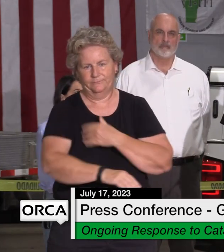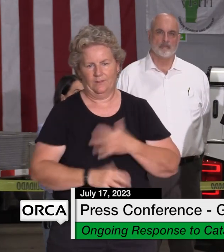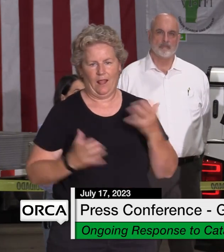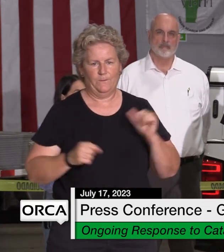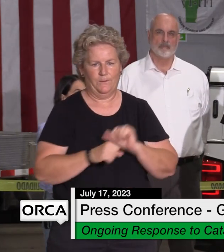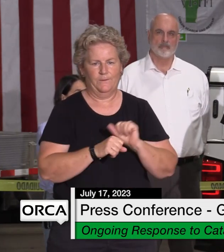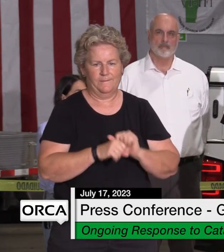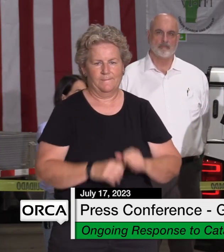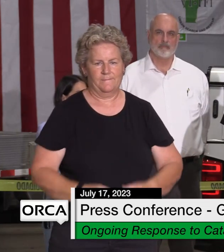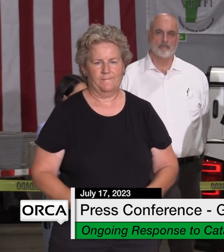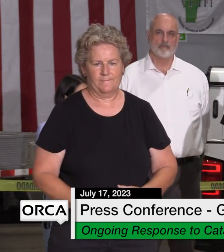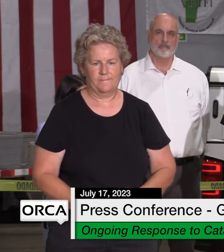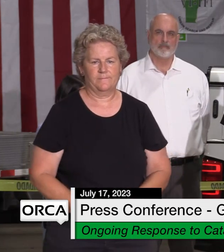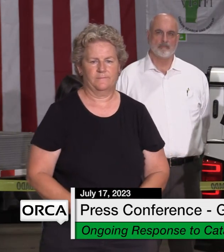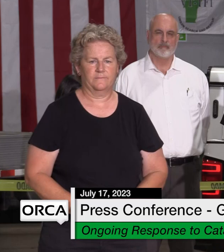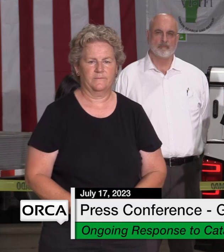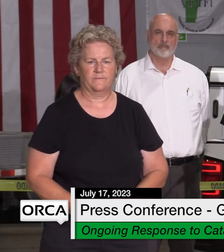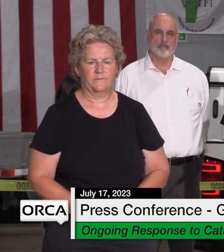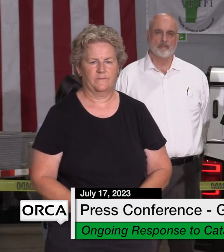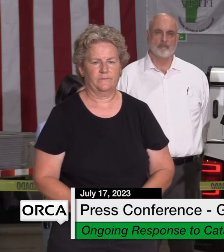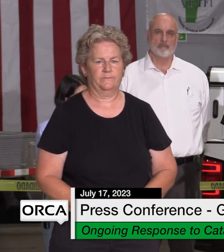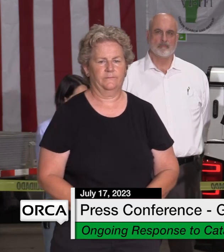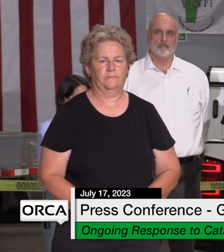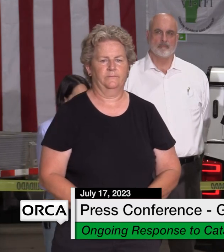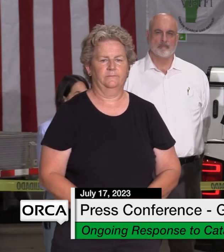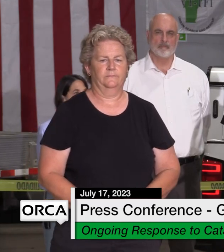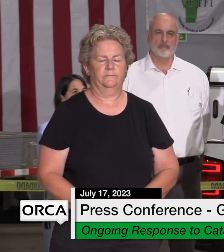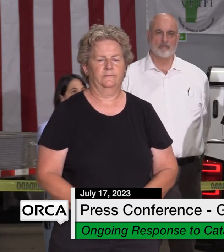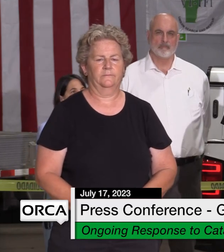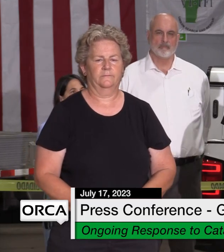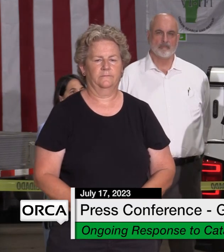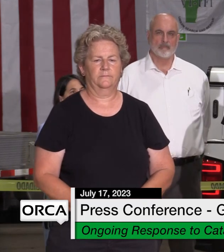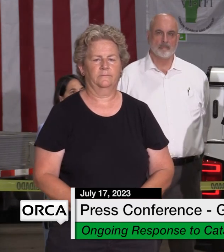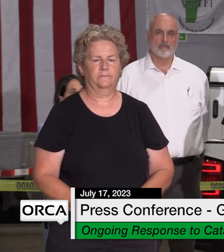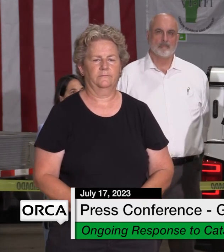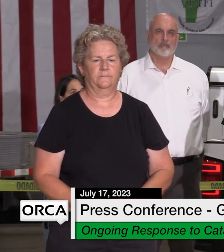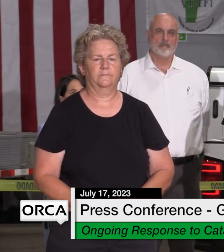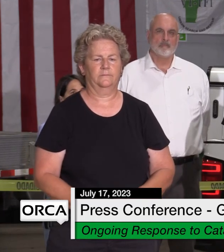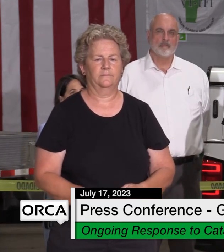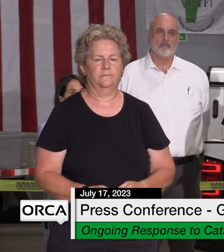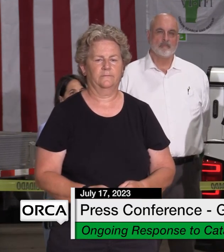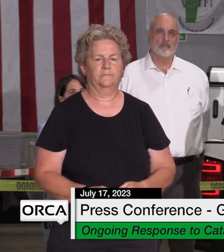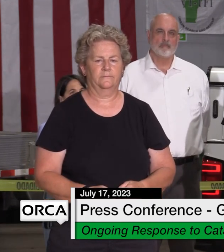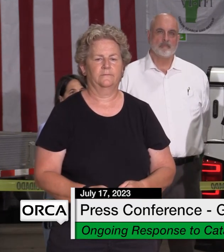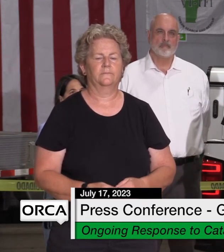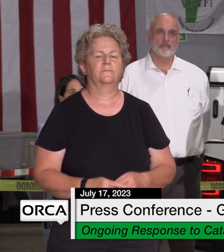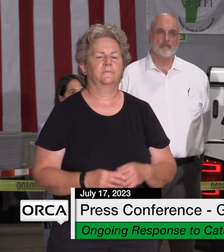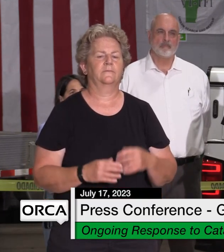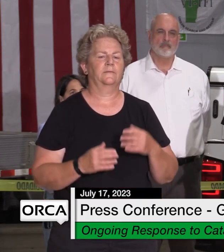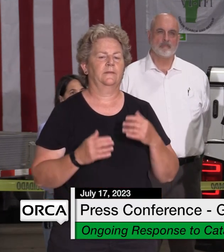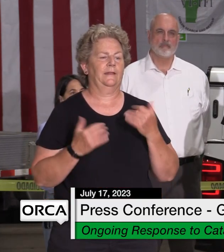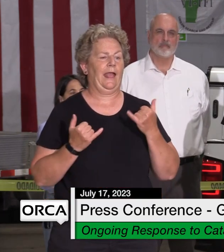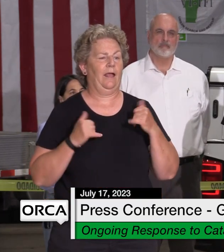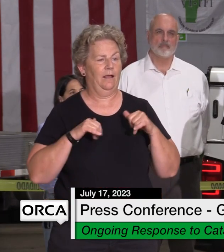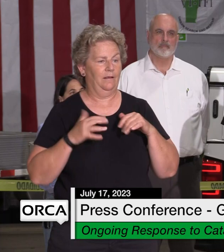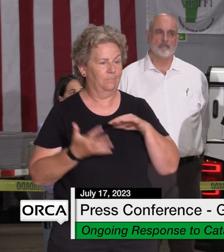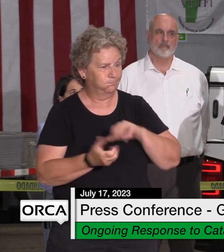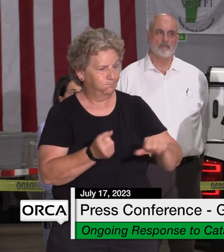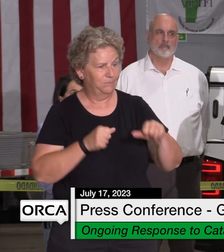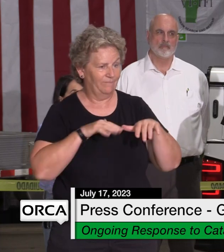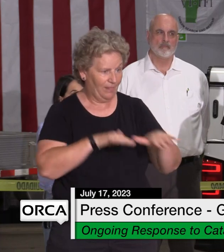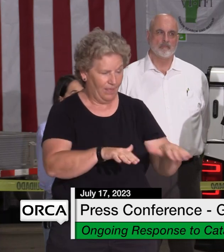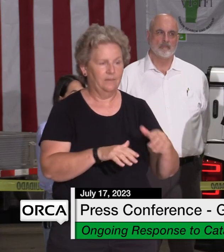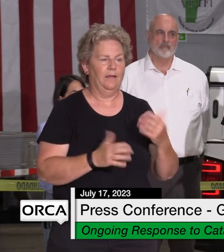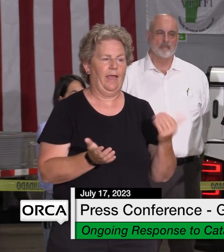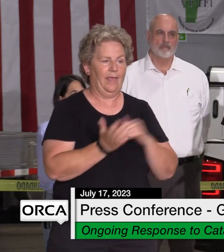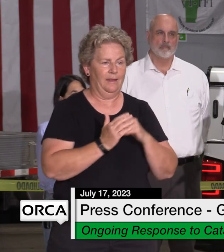this past year, but we will rebuild, and we'll build back better than before. We'll manage